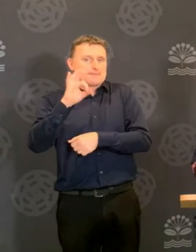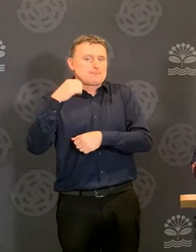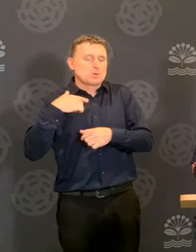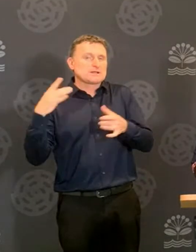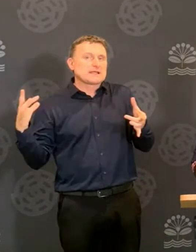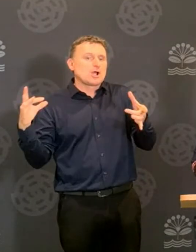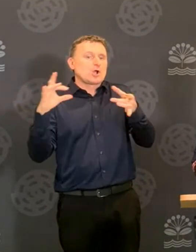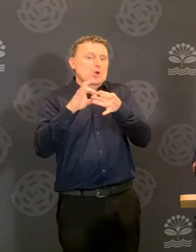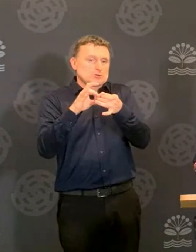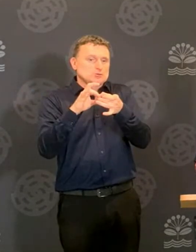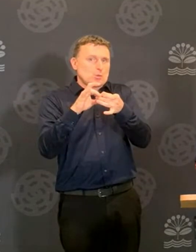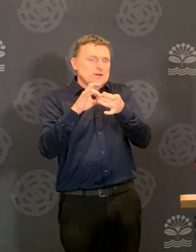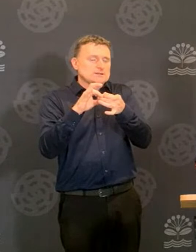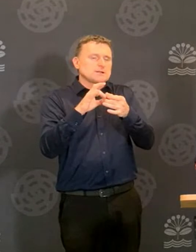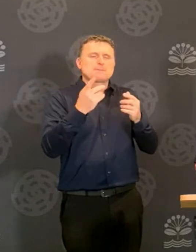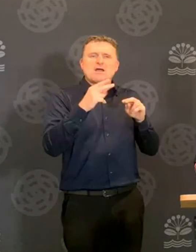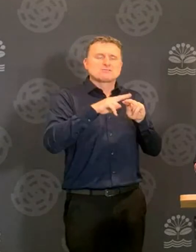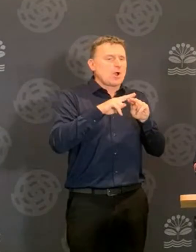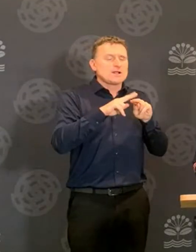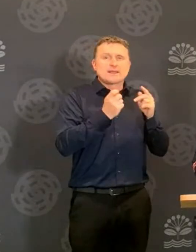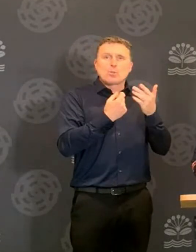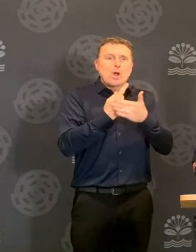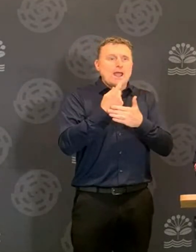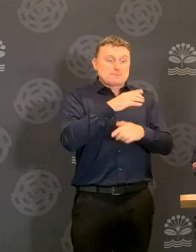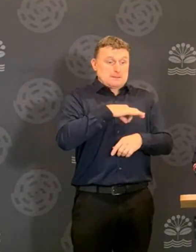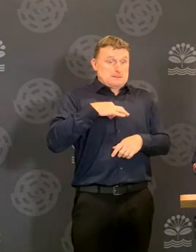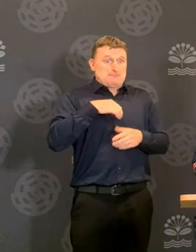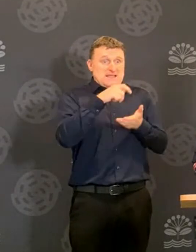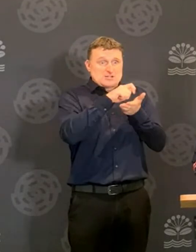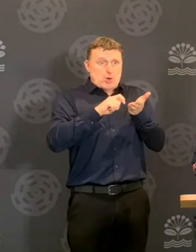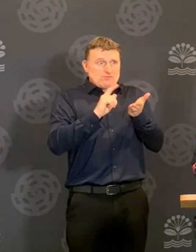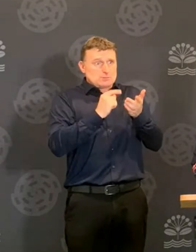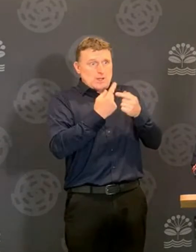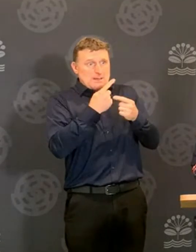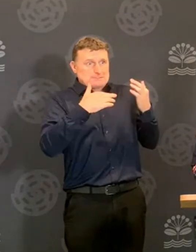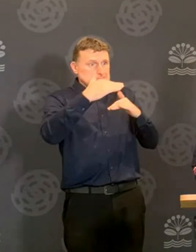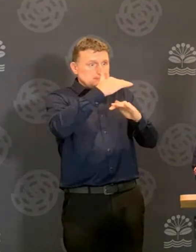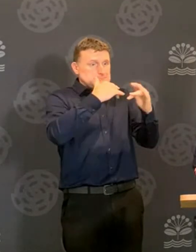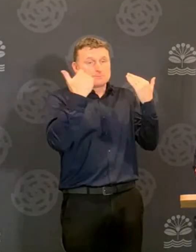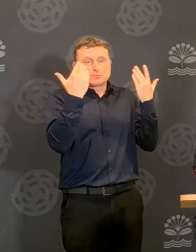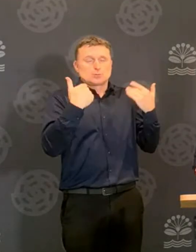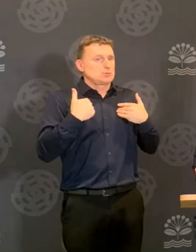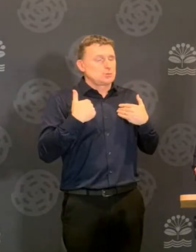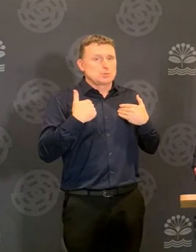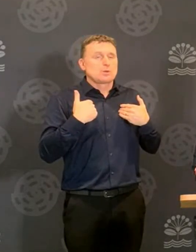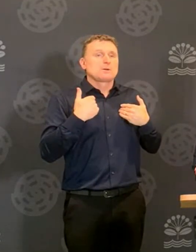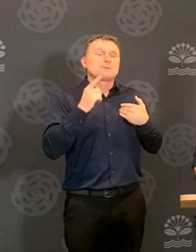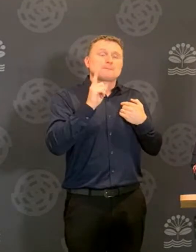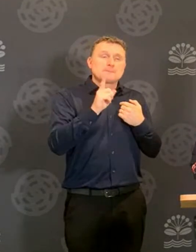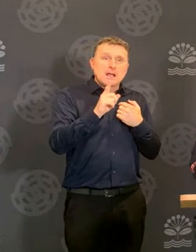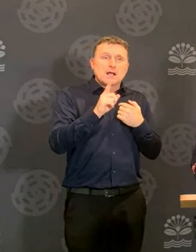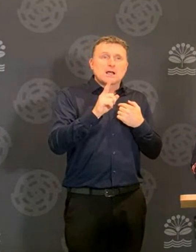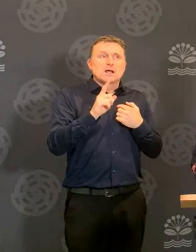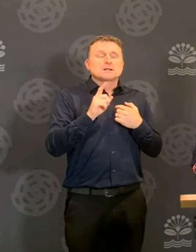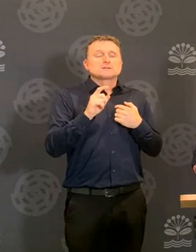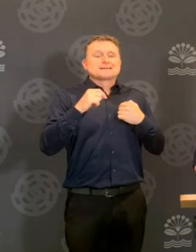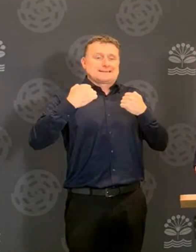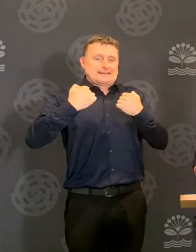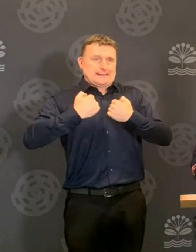the communication flow on Friday evening, so I can't speak specifically to that. What I can say is that we have a duty